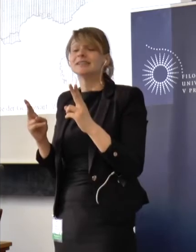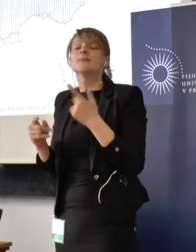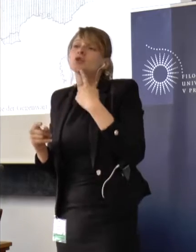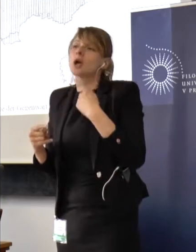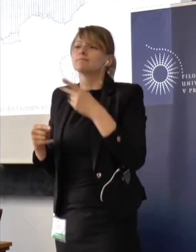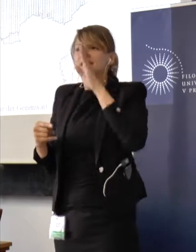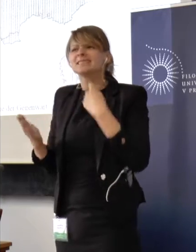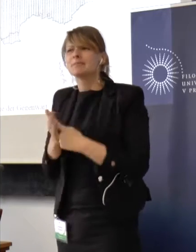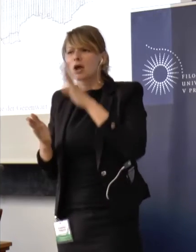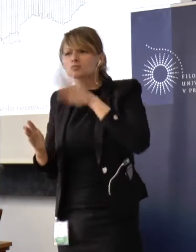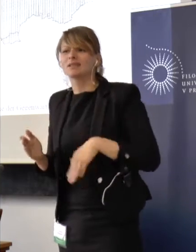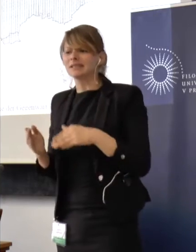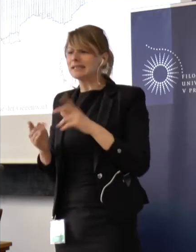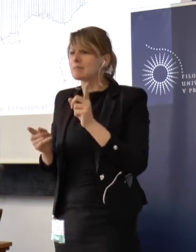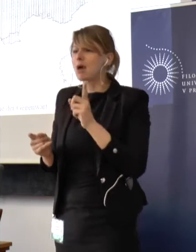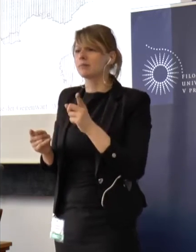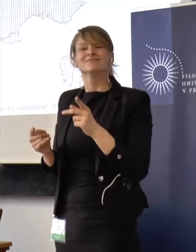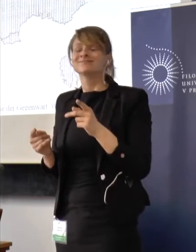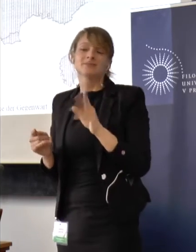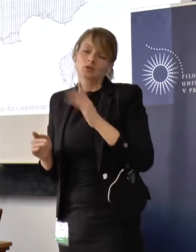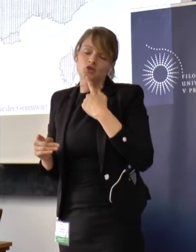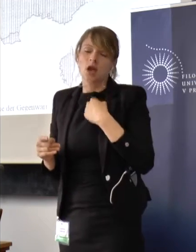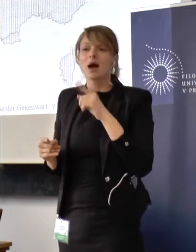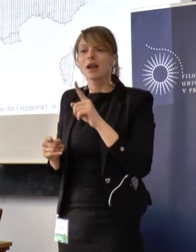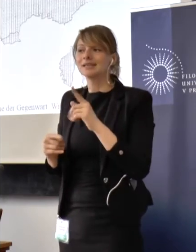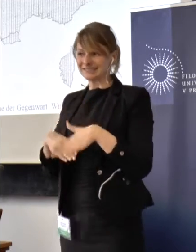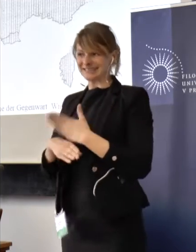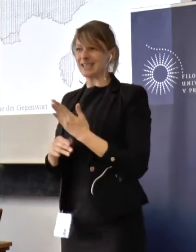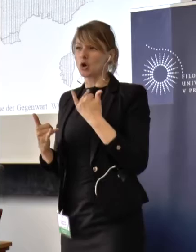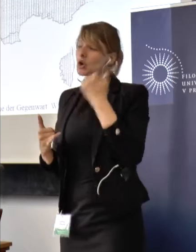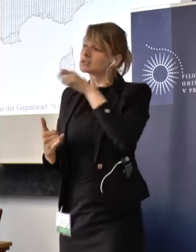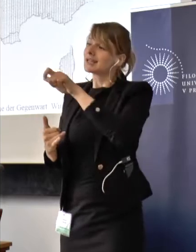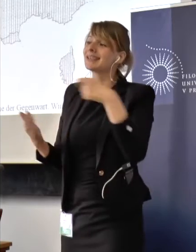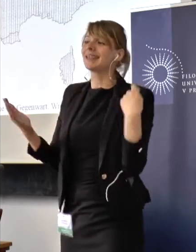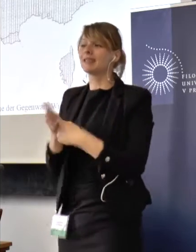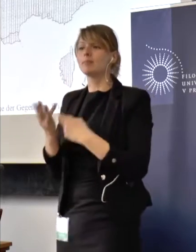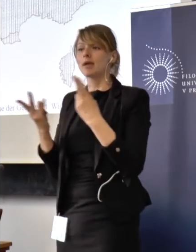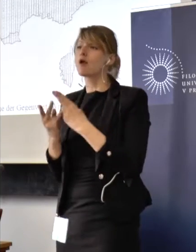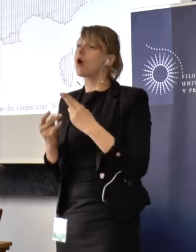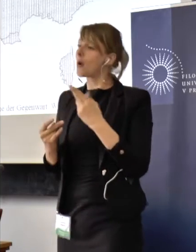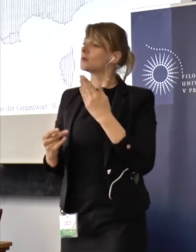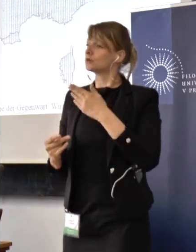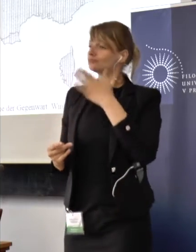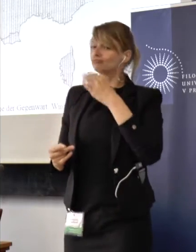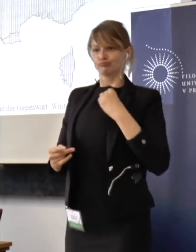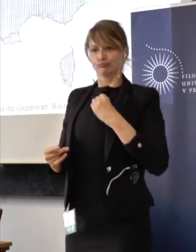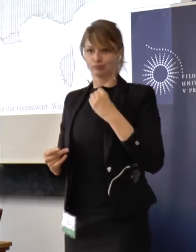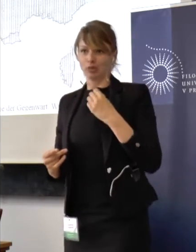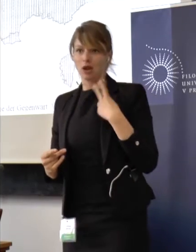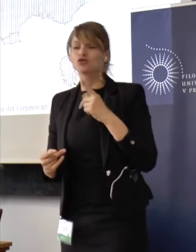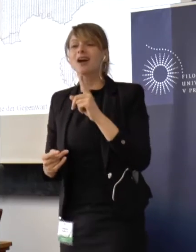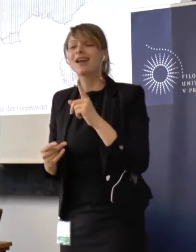learned. My English book was called Britain and America. Today's English books are called something like